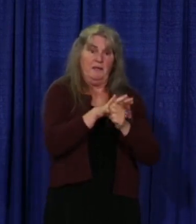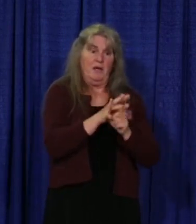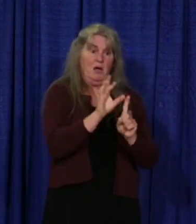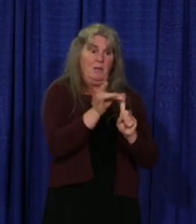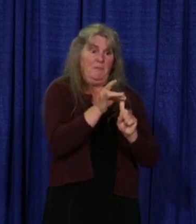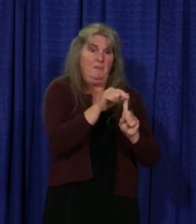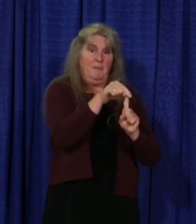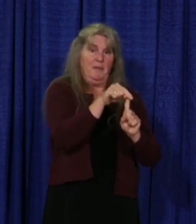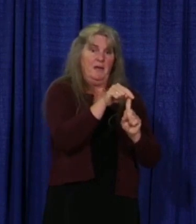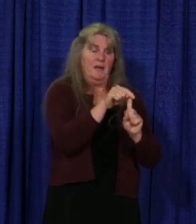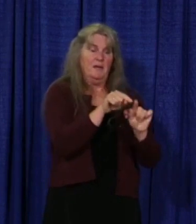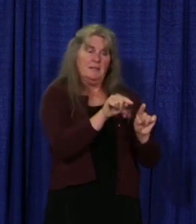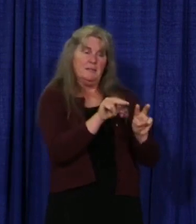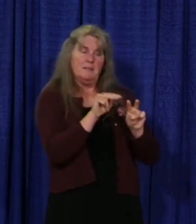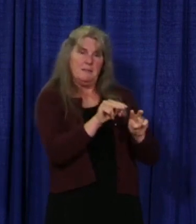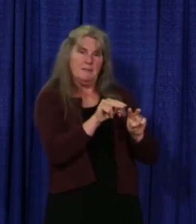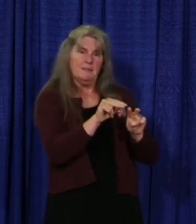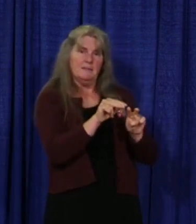keep advice